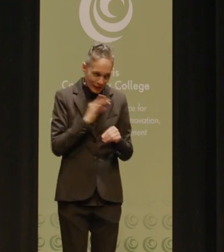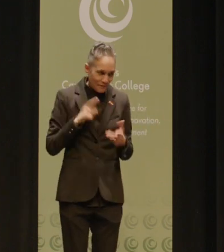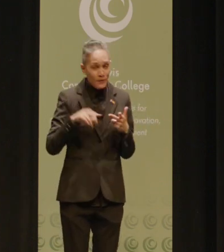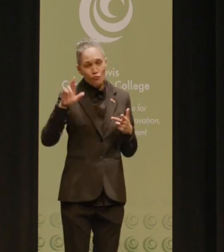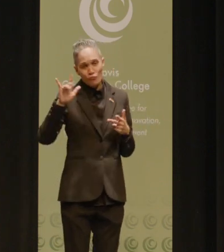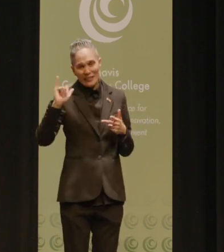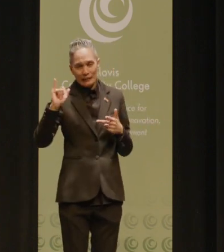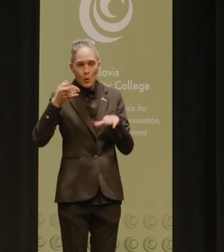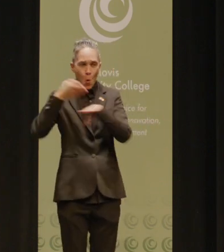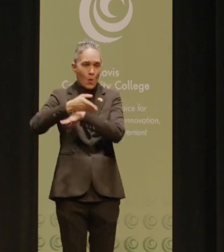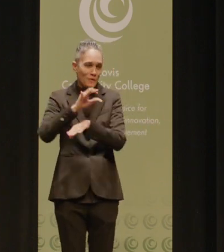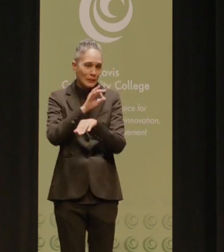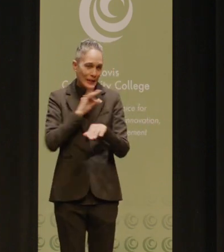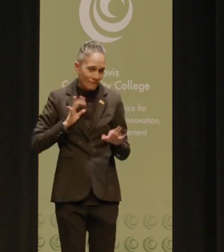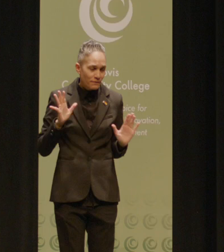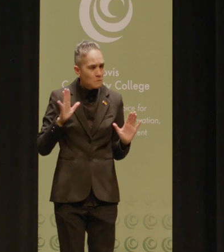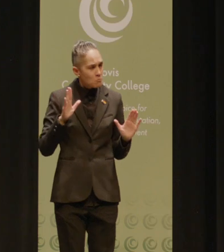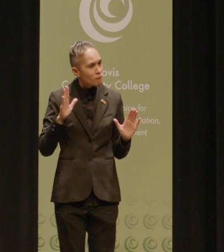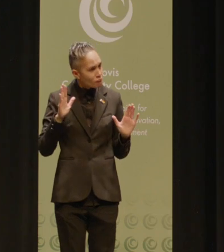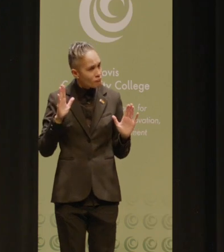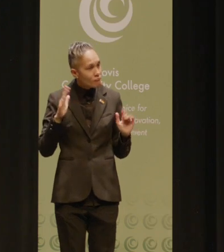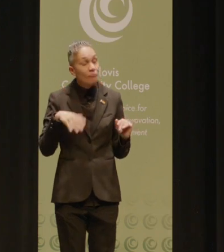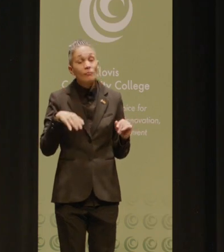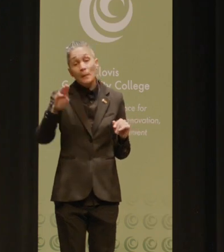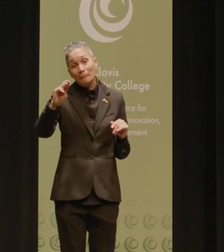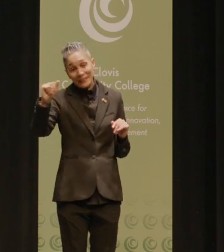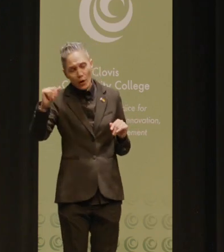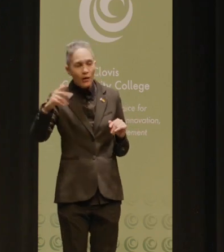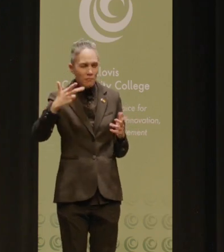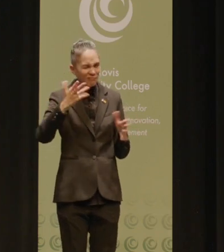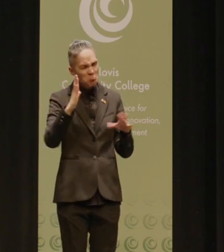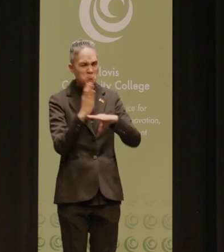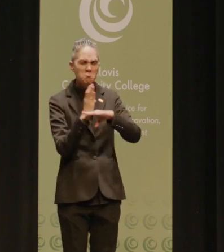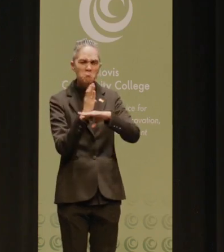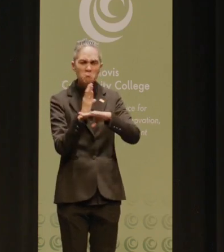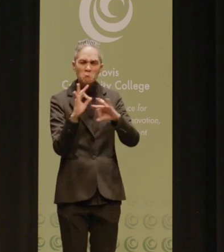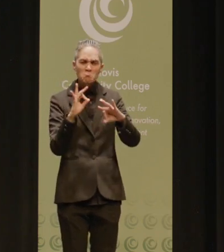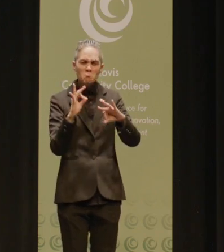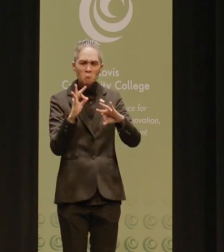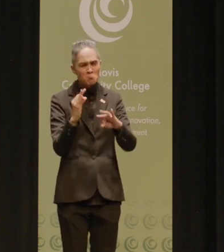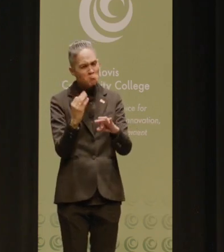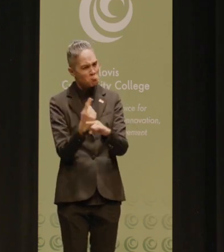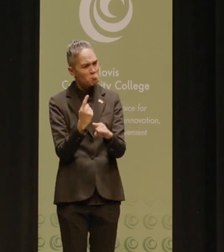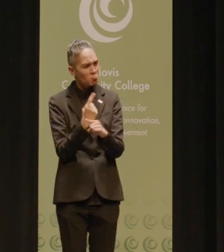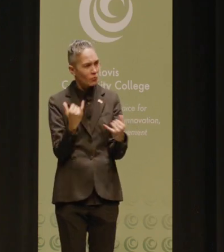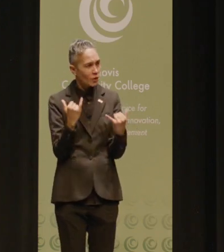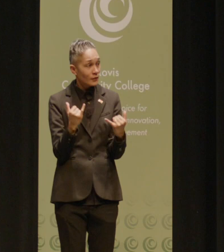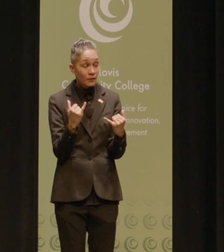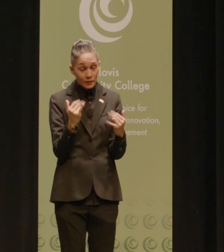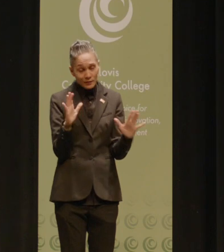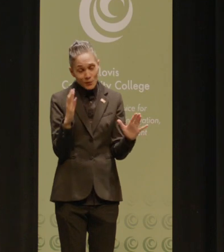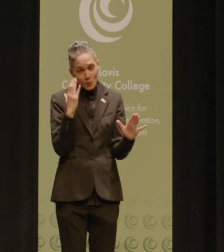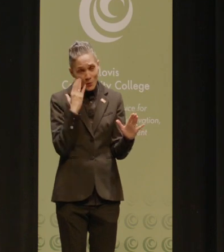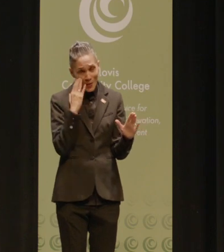little overstaffed, but I know you need people too. And Madera is probably right where they need to be, right-sized right now. Again, knowing we all